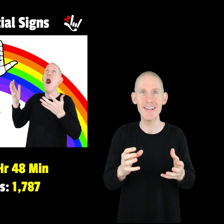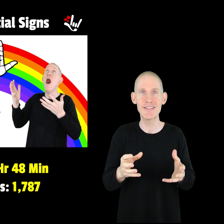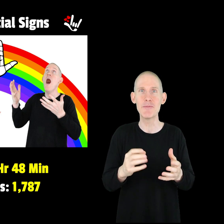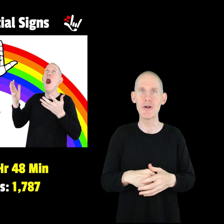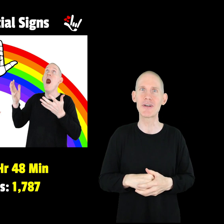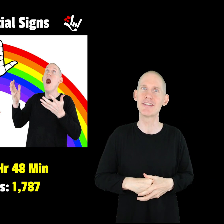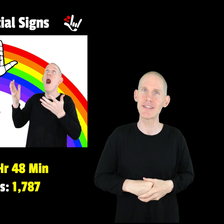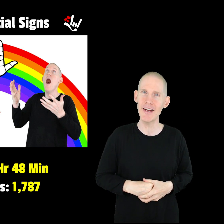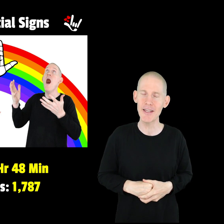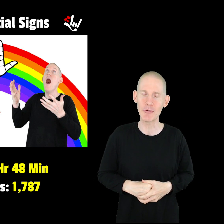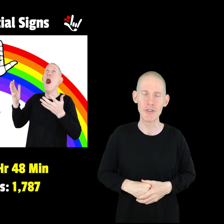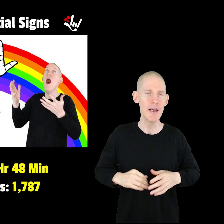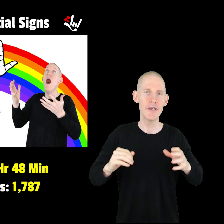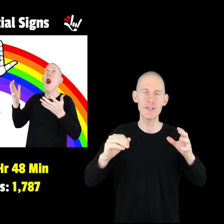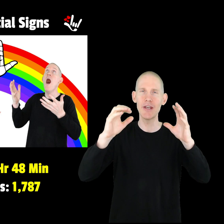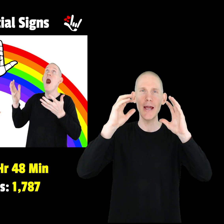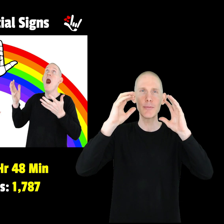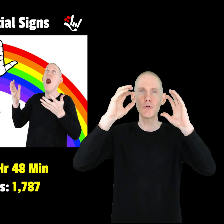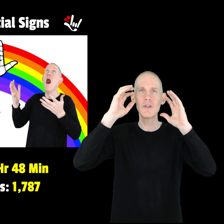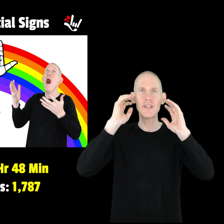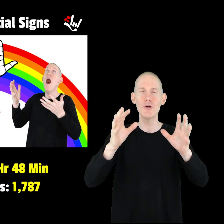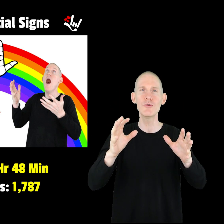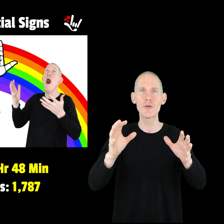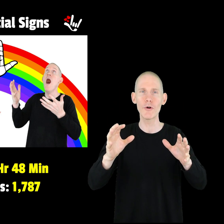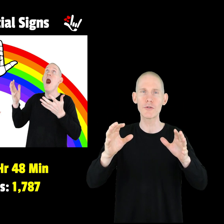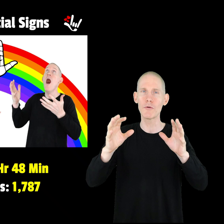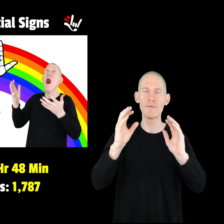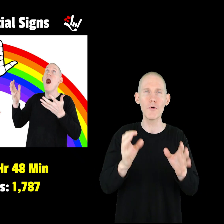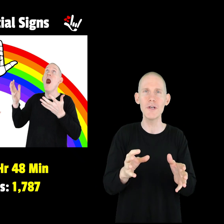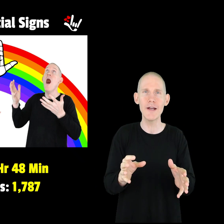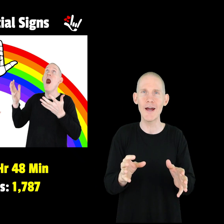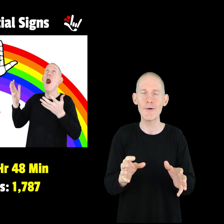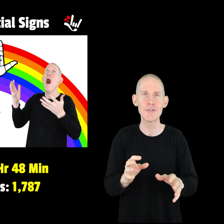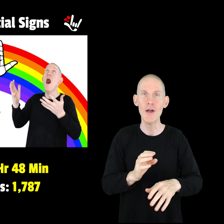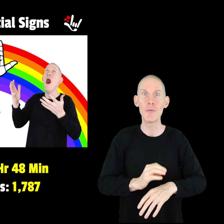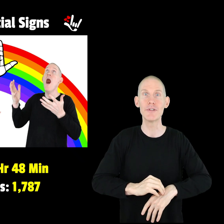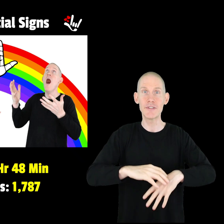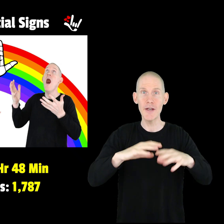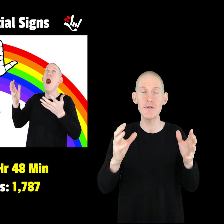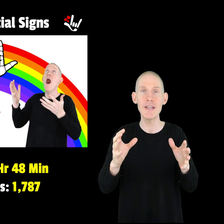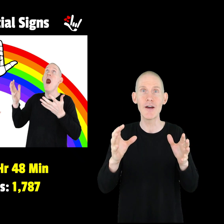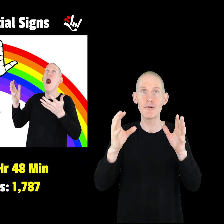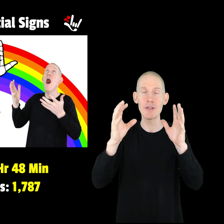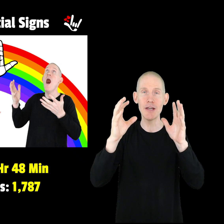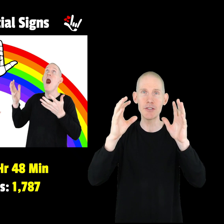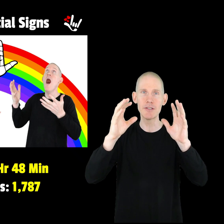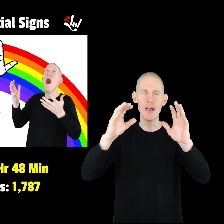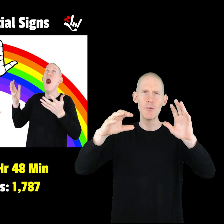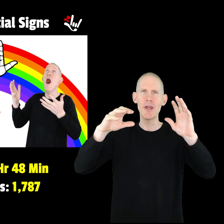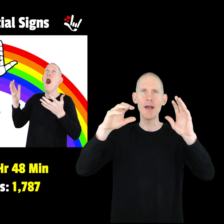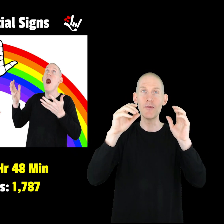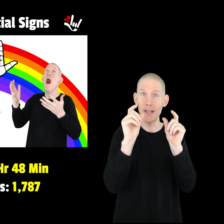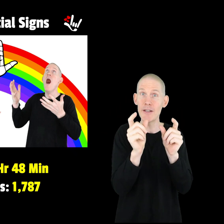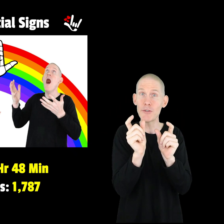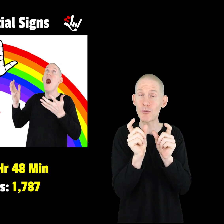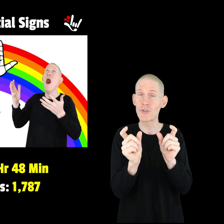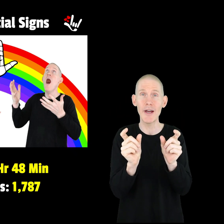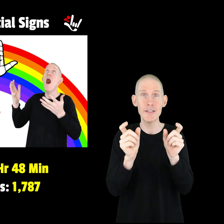in American Sign Language. This is an absolutely huge course, over 49 hours, more than 1,700 lessons. We have individual signs, of